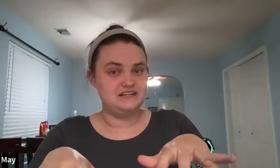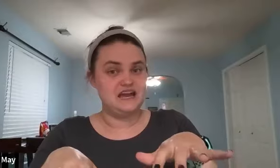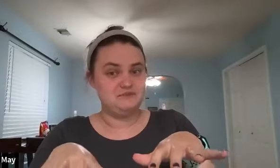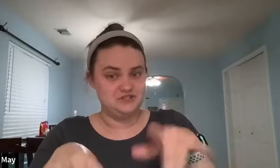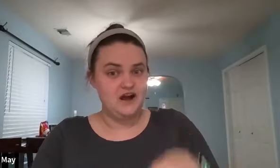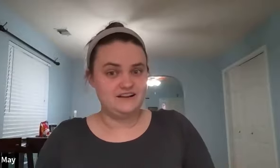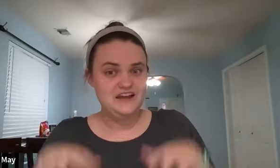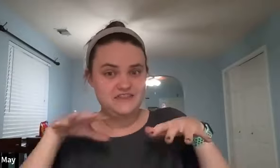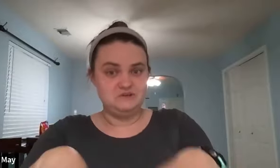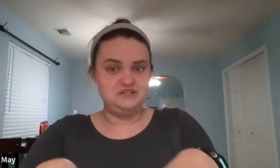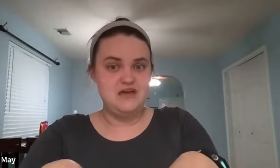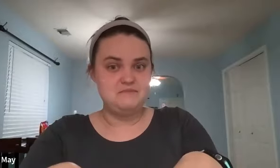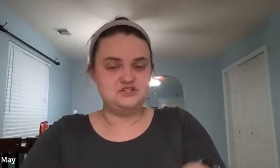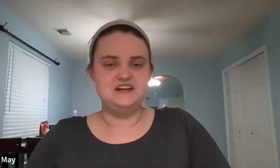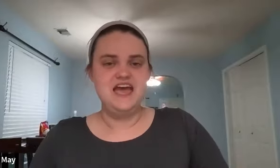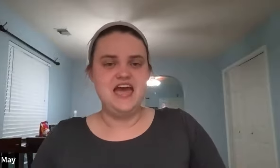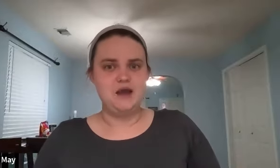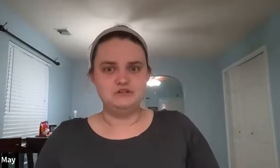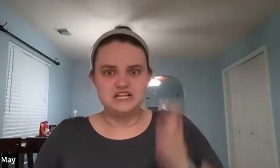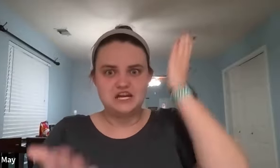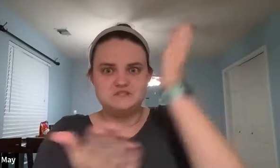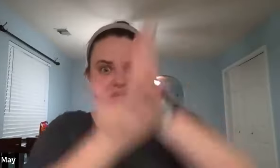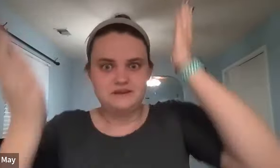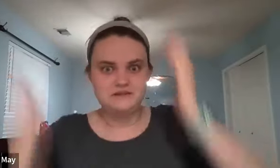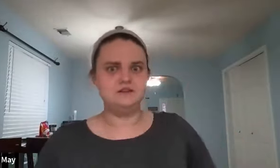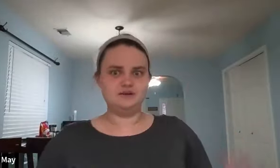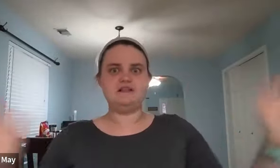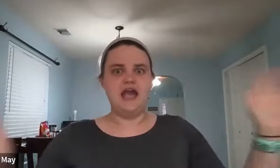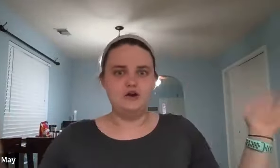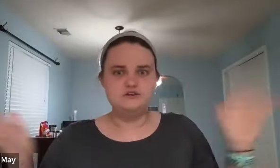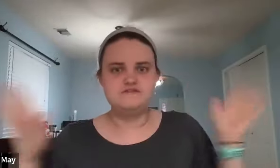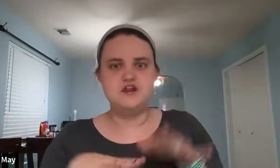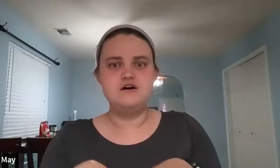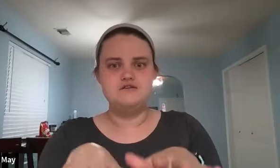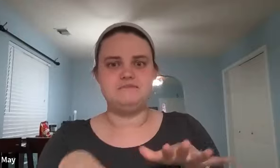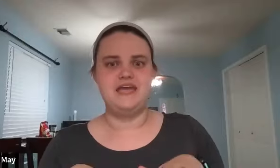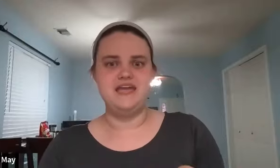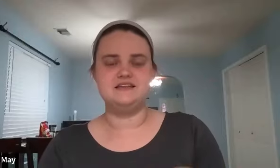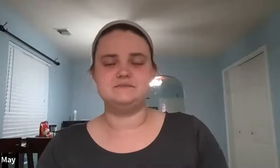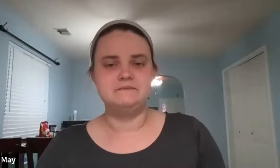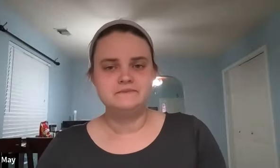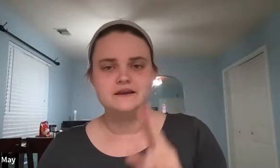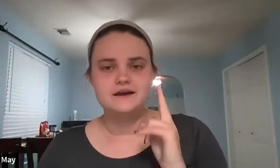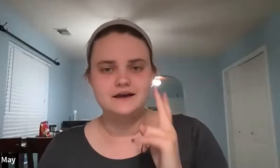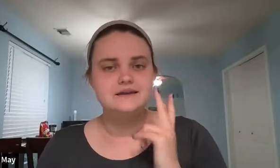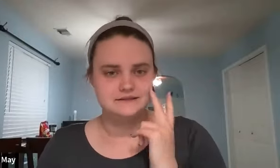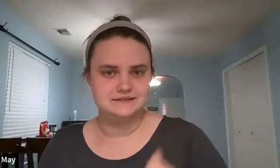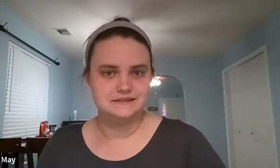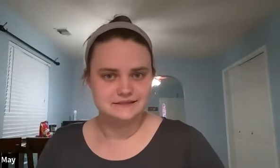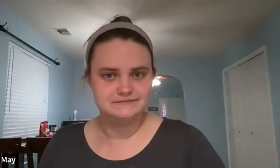type or talk. They would do that motion and I would look and I go, stop it. And they'd look at me like, how do you even know? Like my hands, I'm like, I can see it.